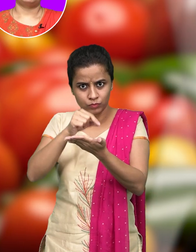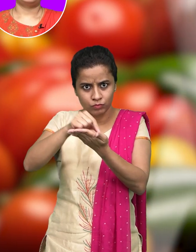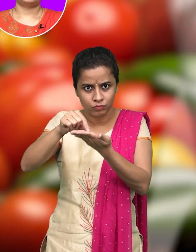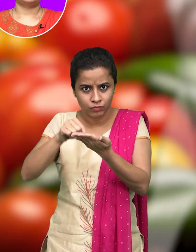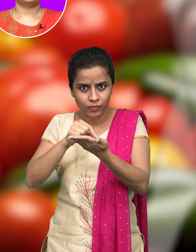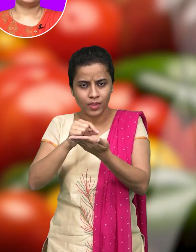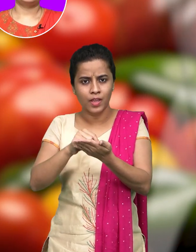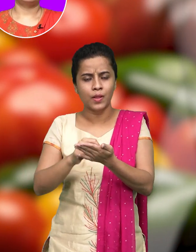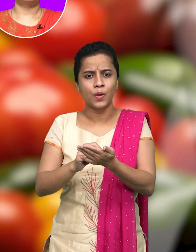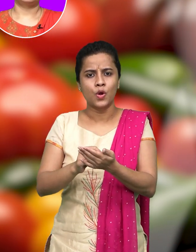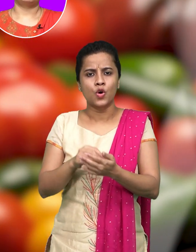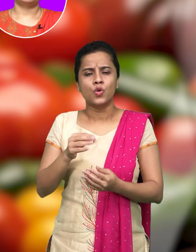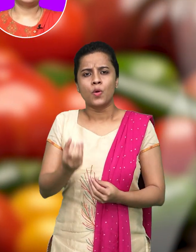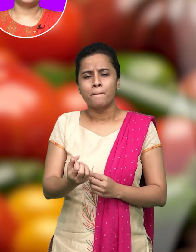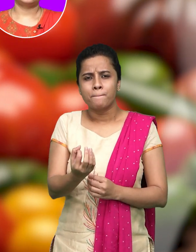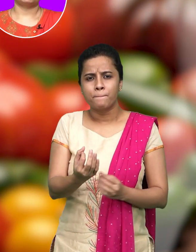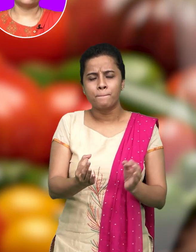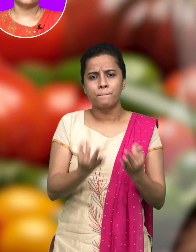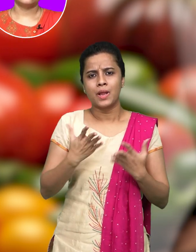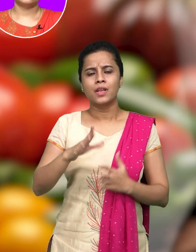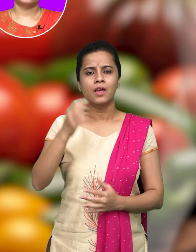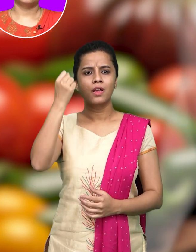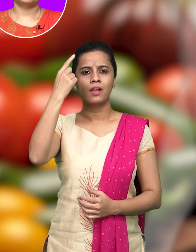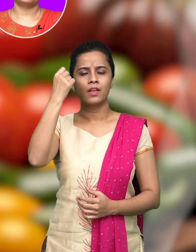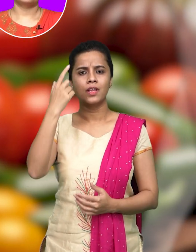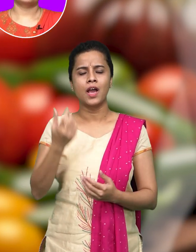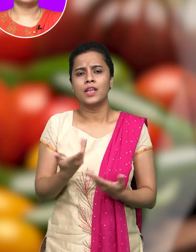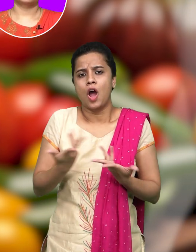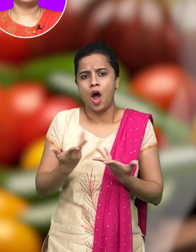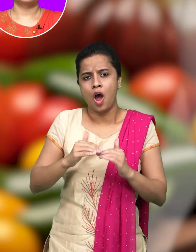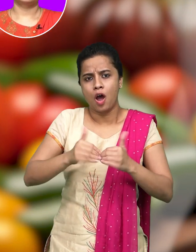For a better understanding of the photosynthetic process,